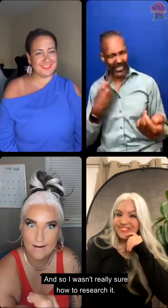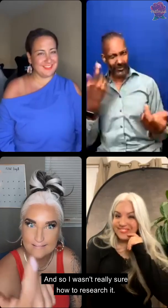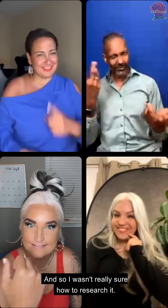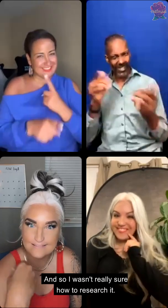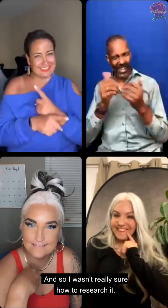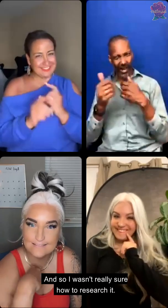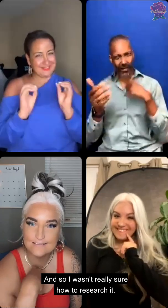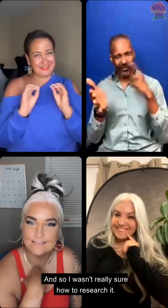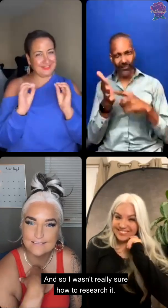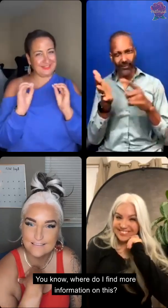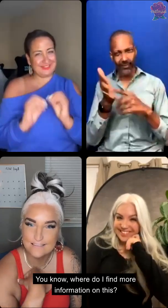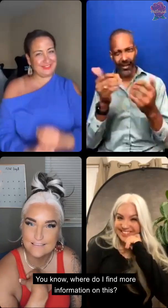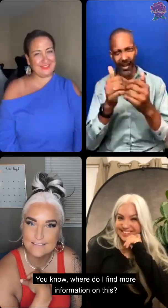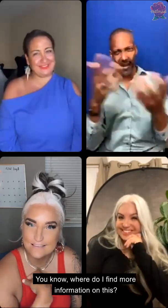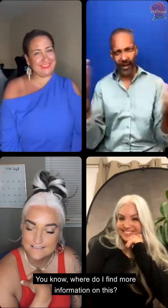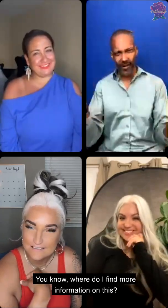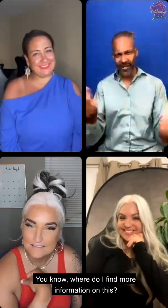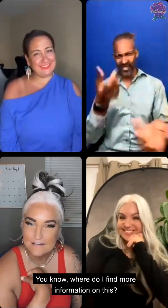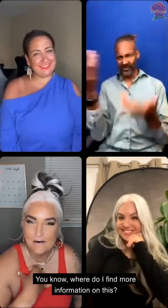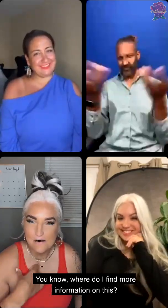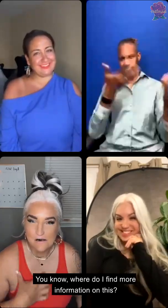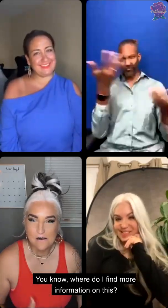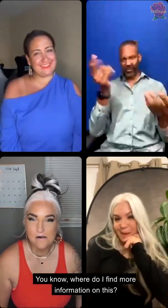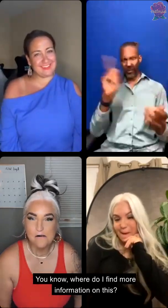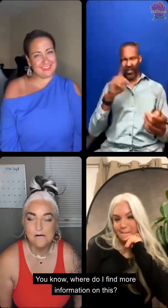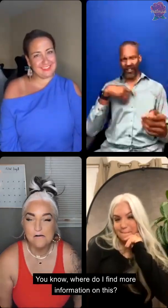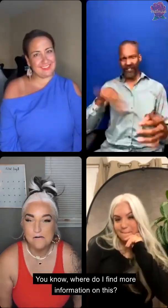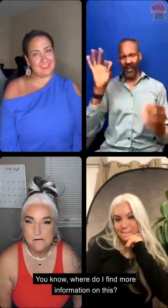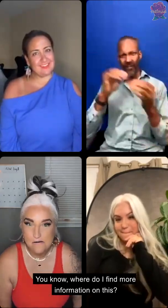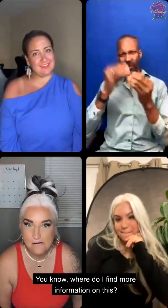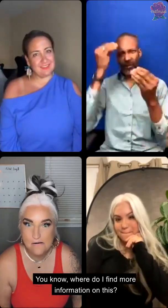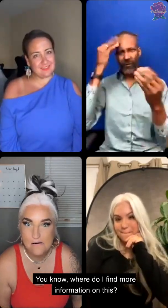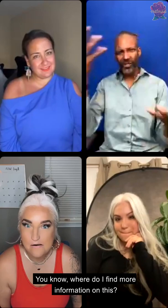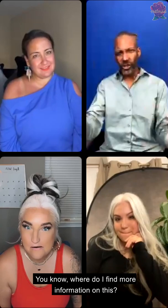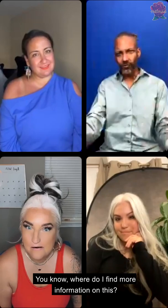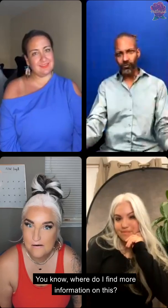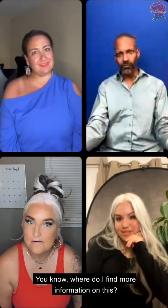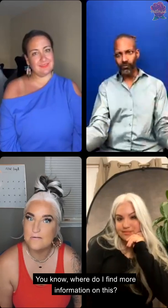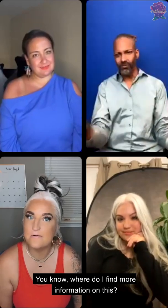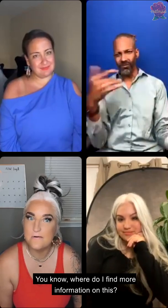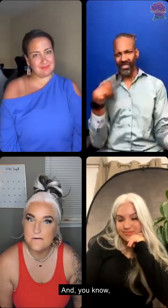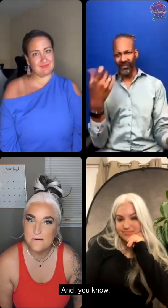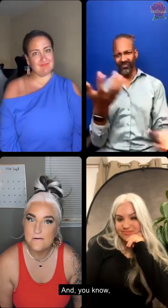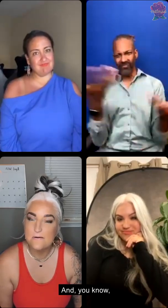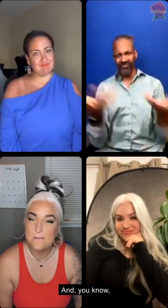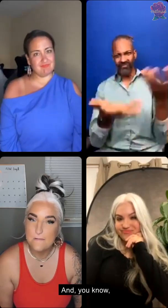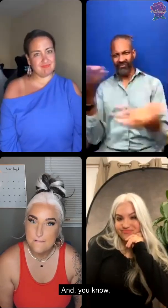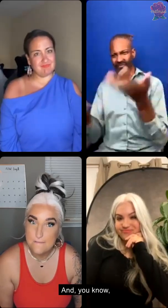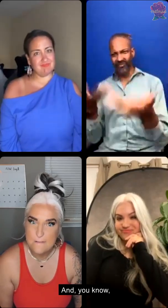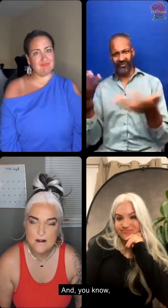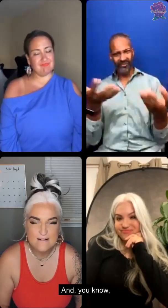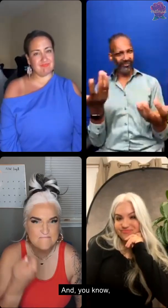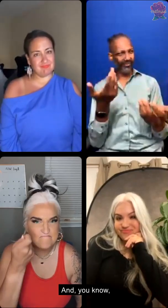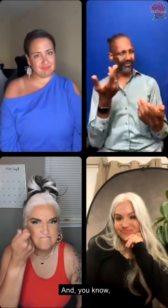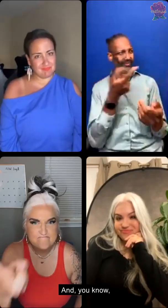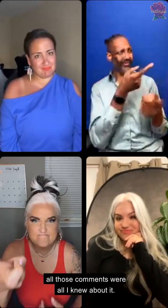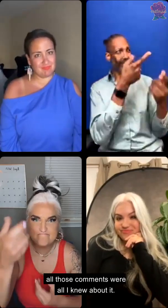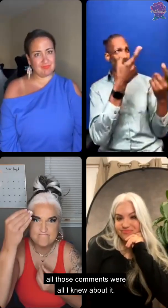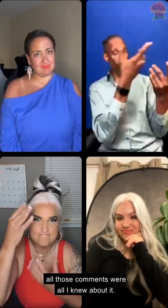wasn't really sure how to research it. Where do I find more information on this?